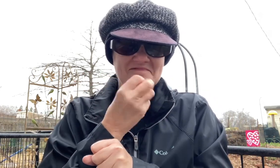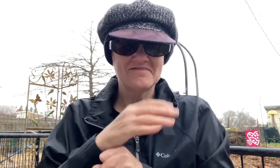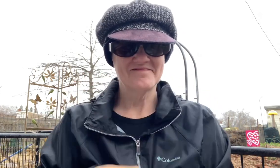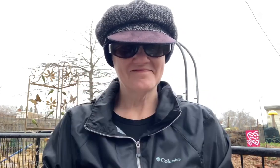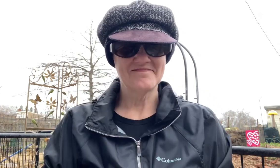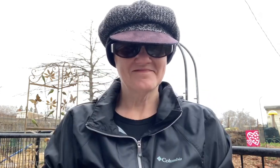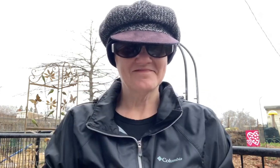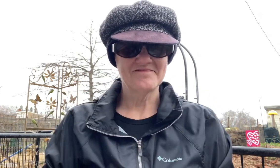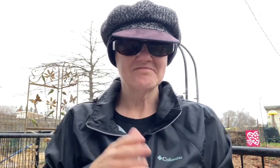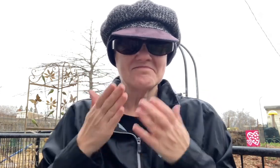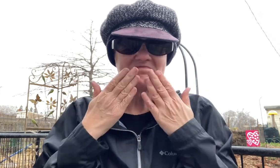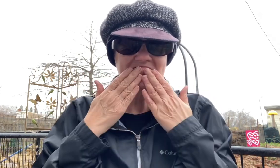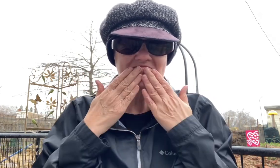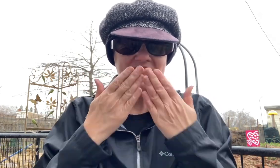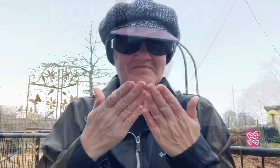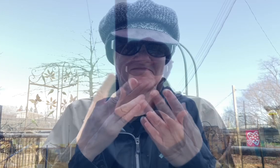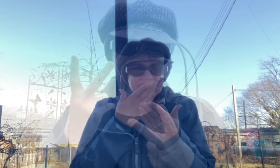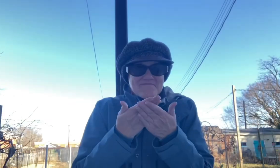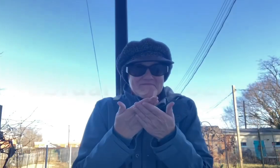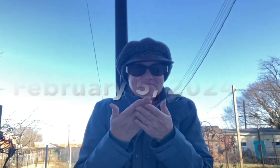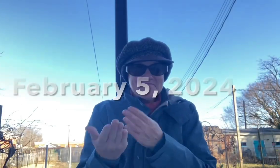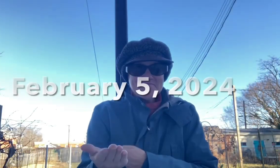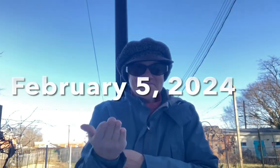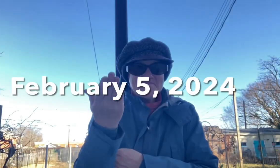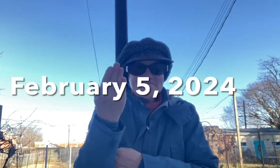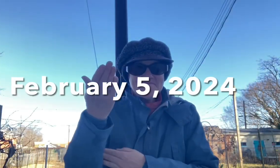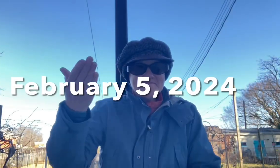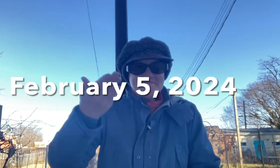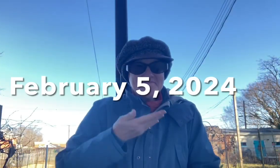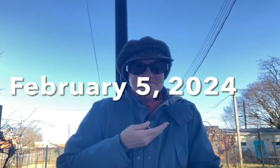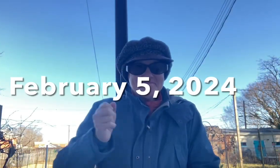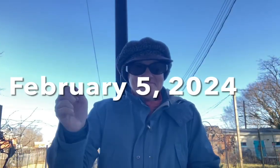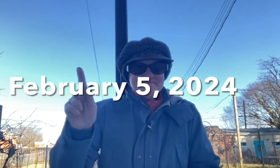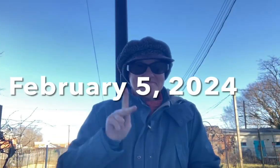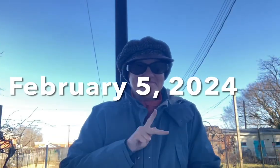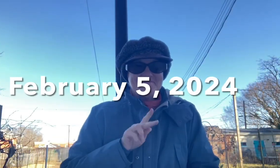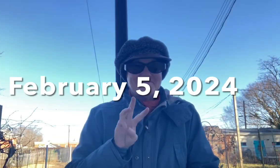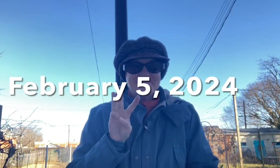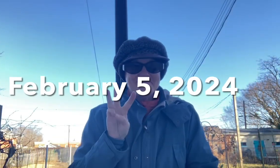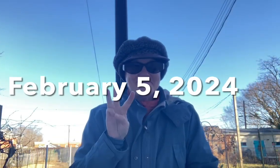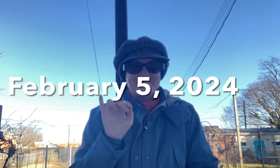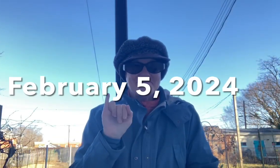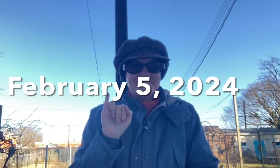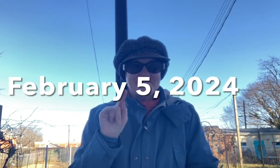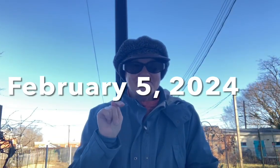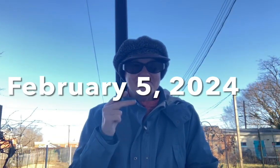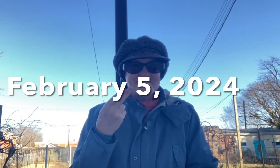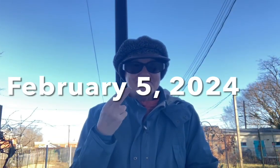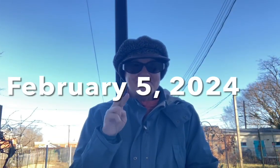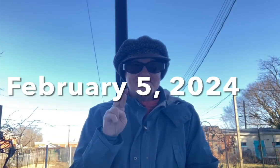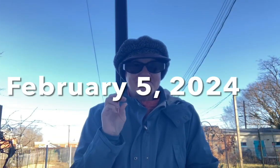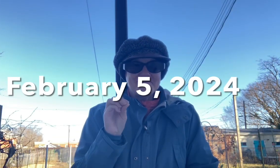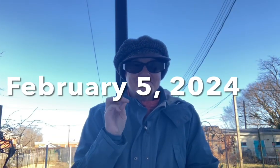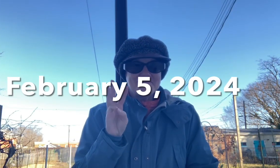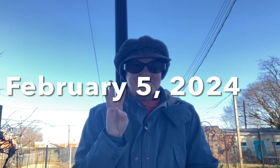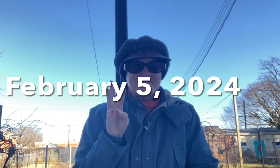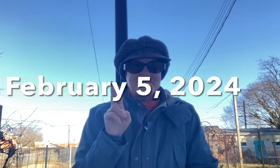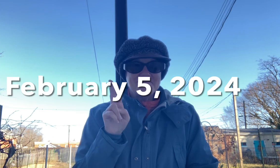beautiful flowers. Good morning, and welcome back to Withrow